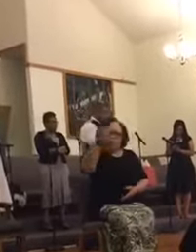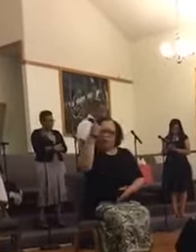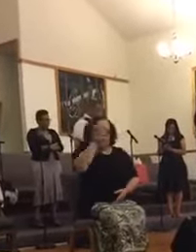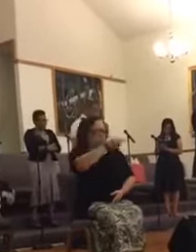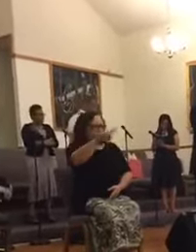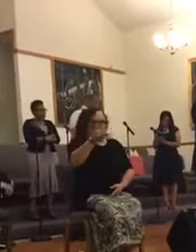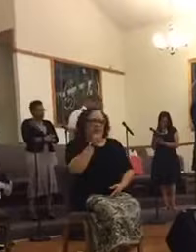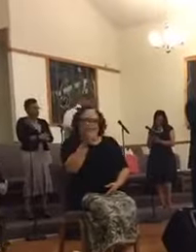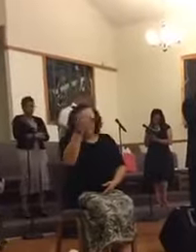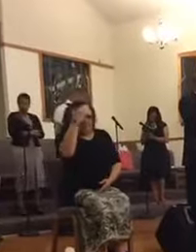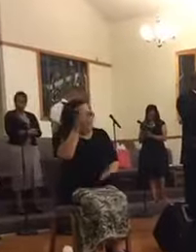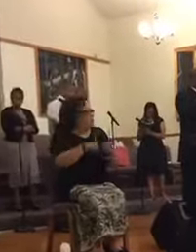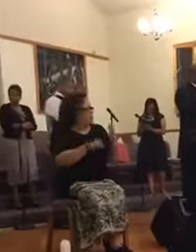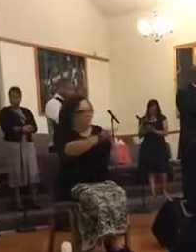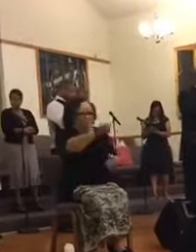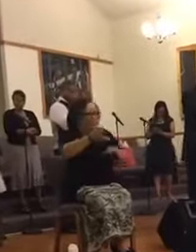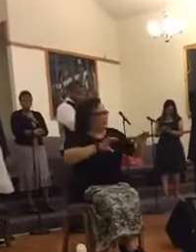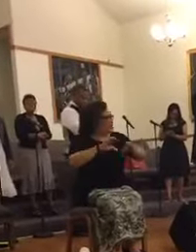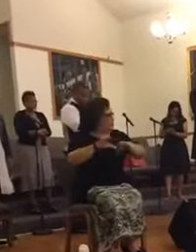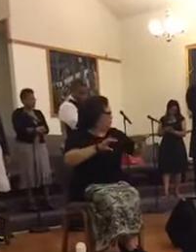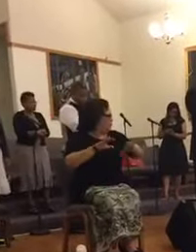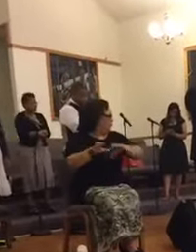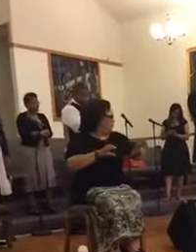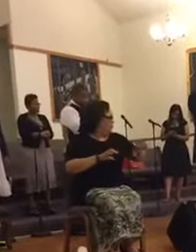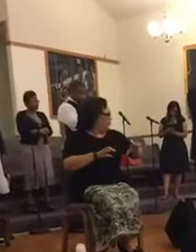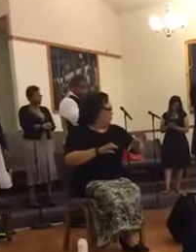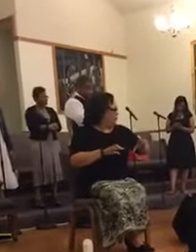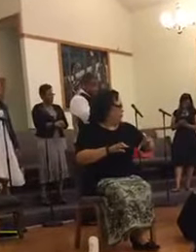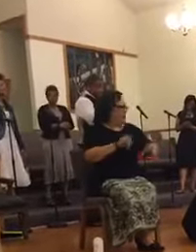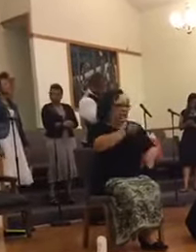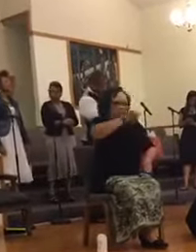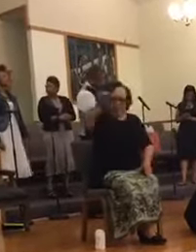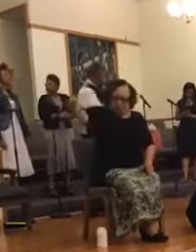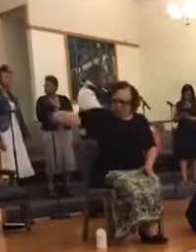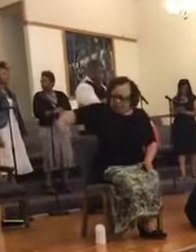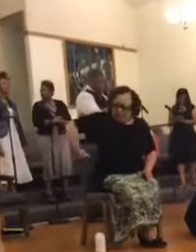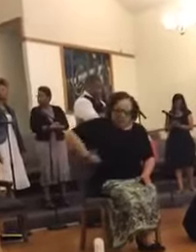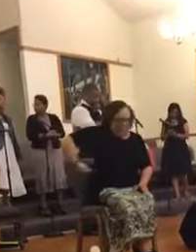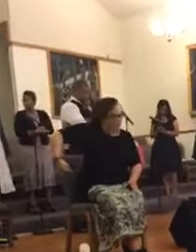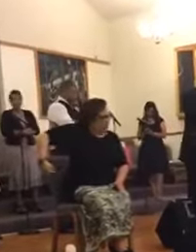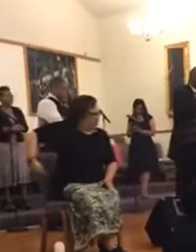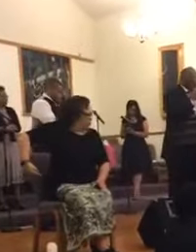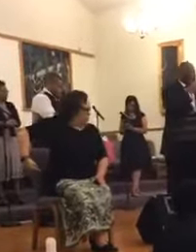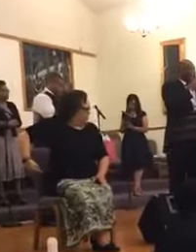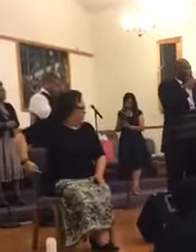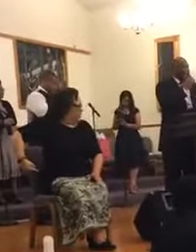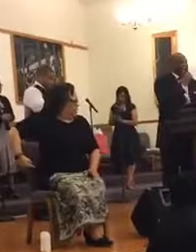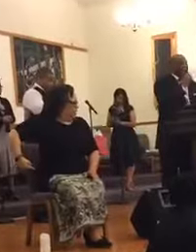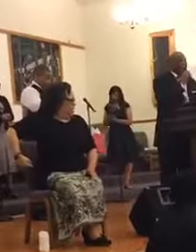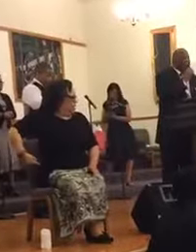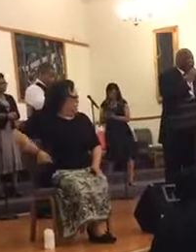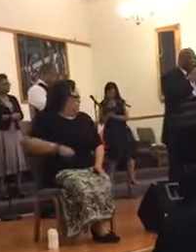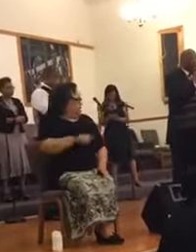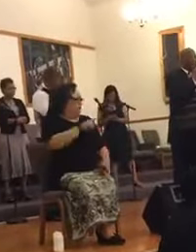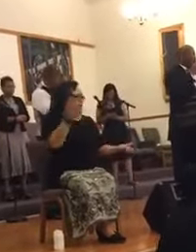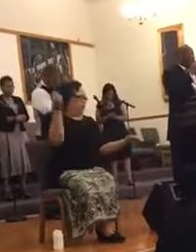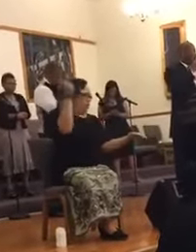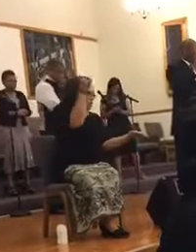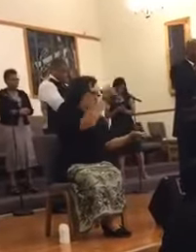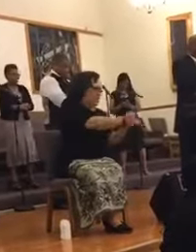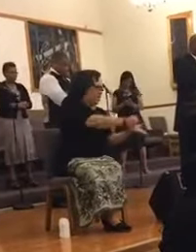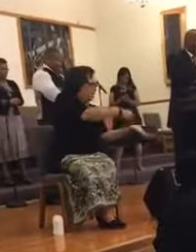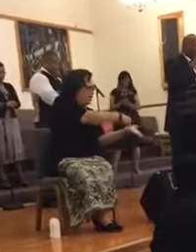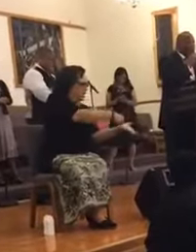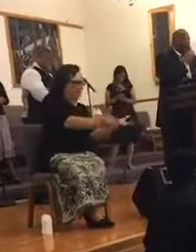know not what they do. They pierced him in the side, nails in